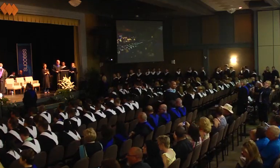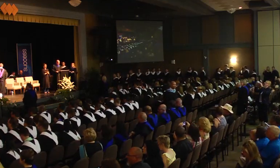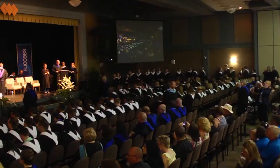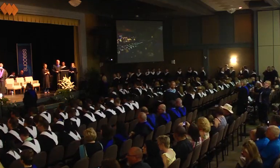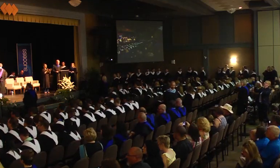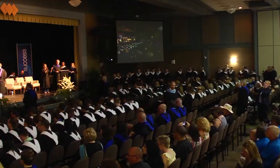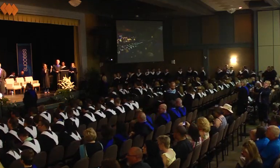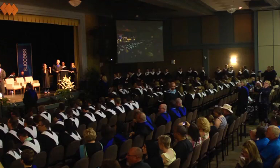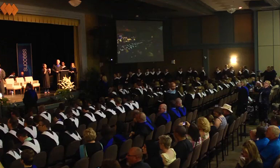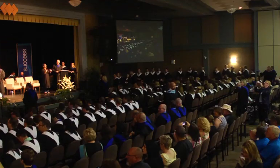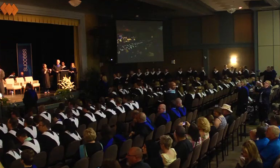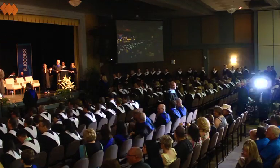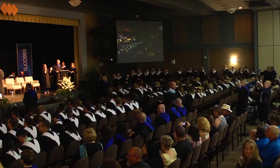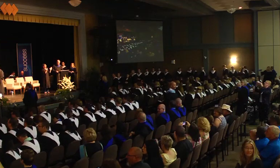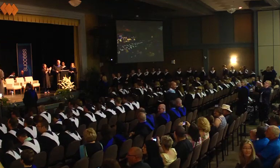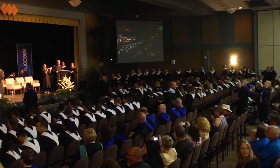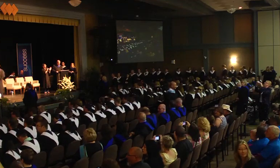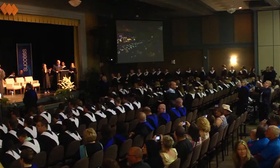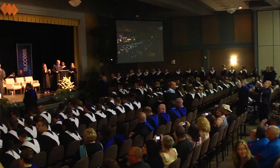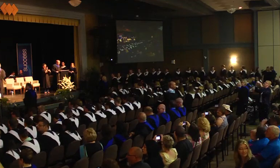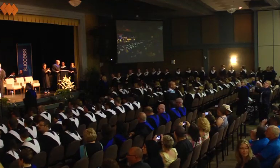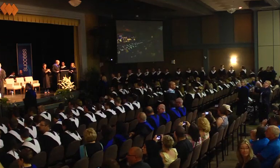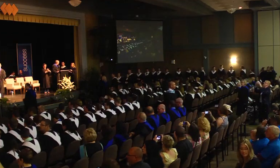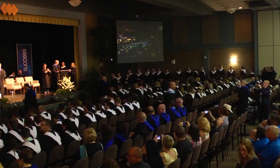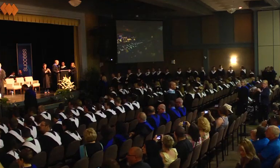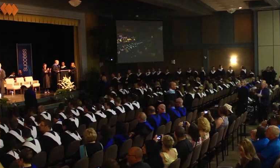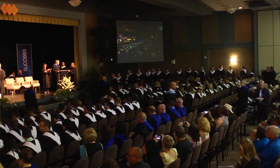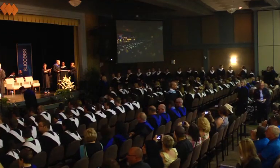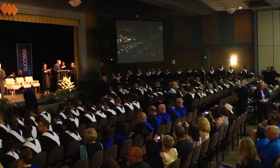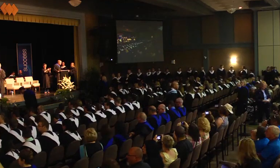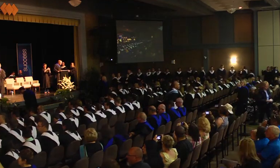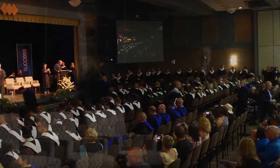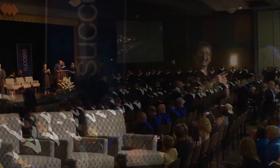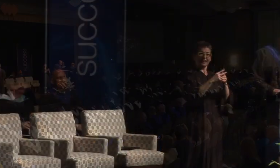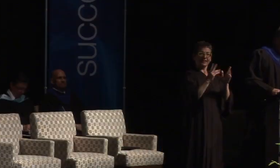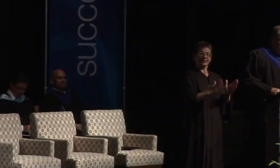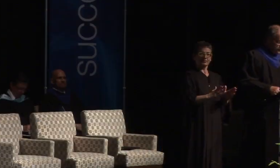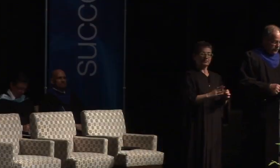For the certificate in industrial mechanic,